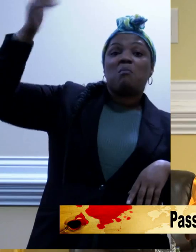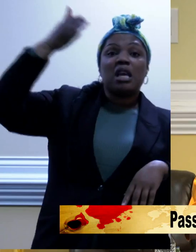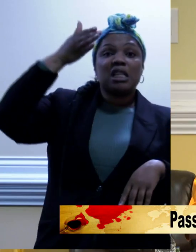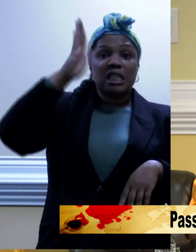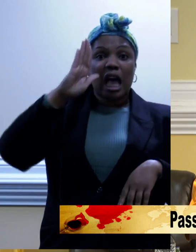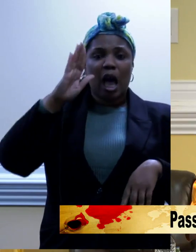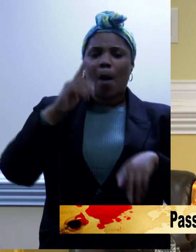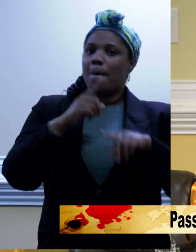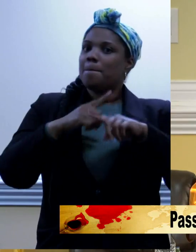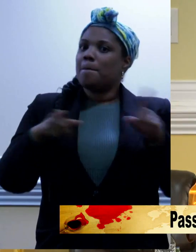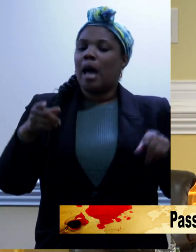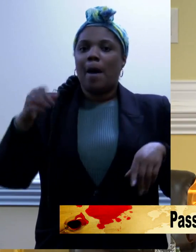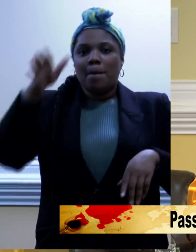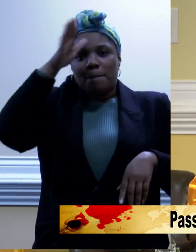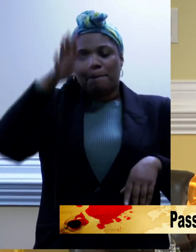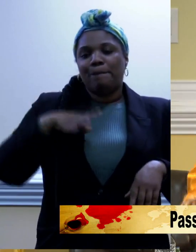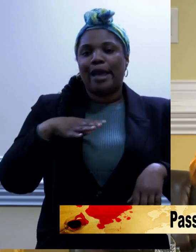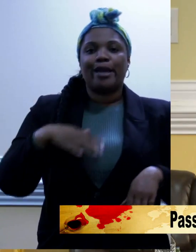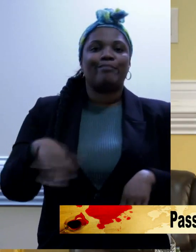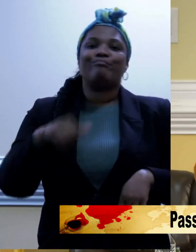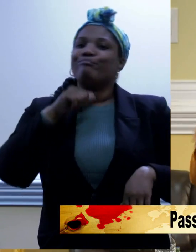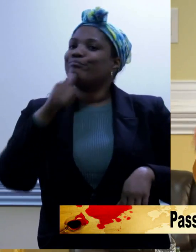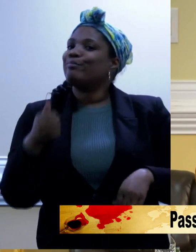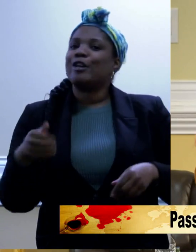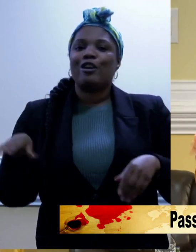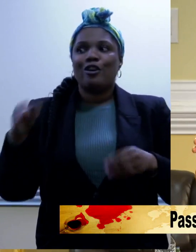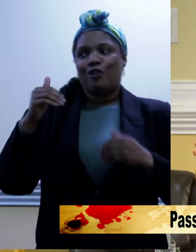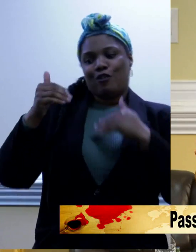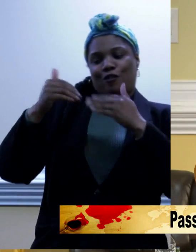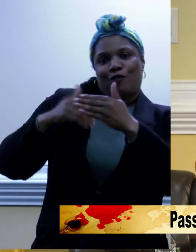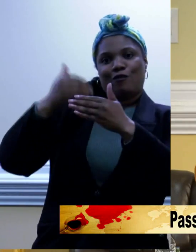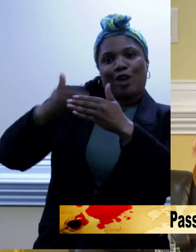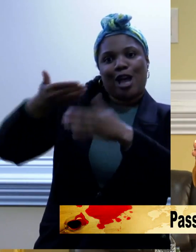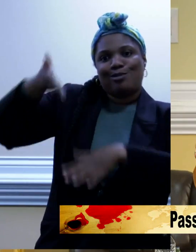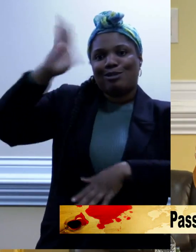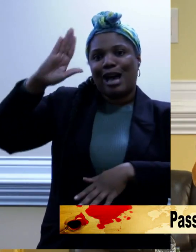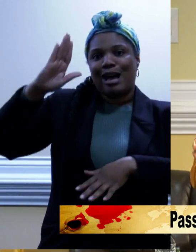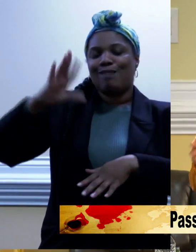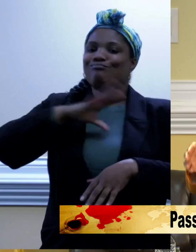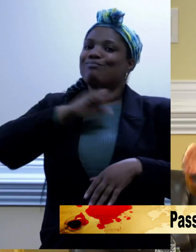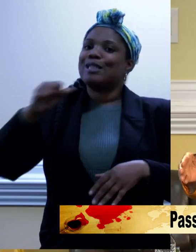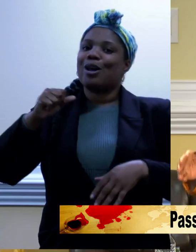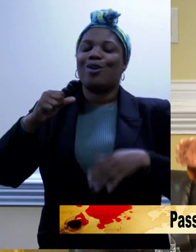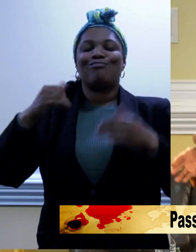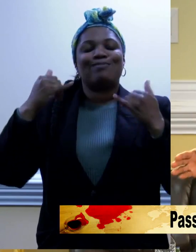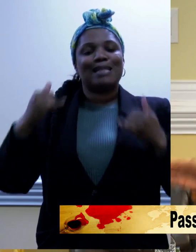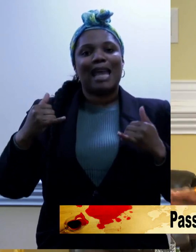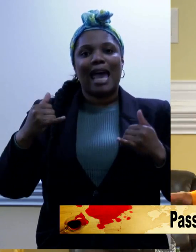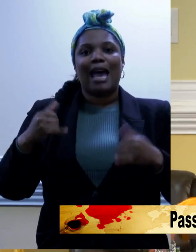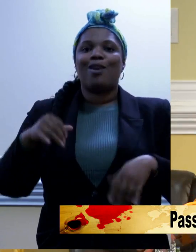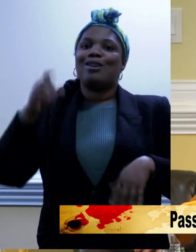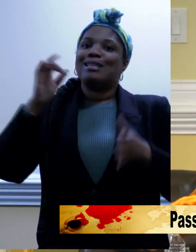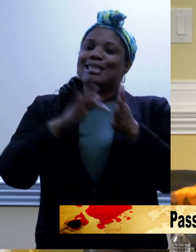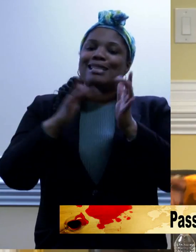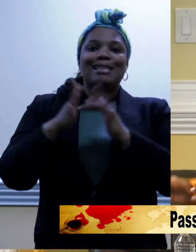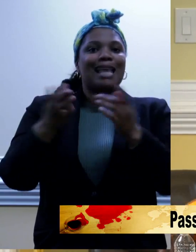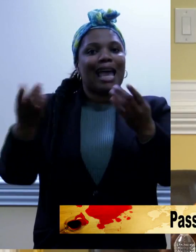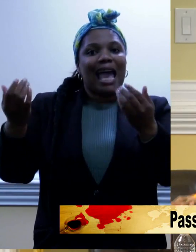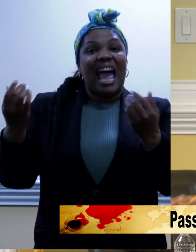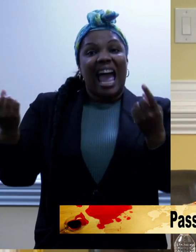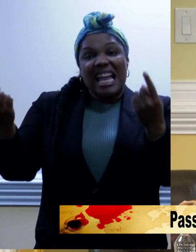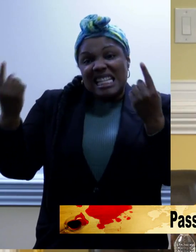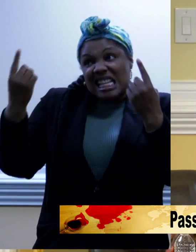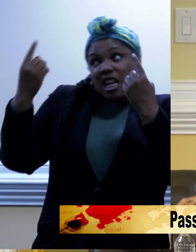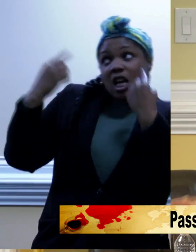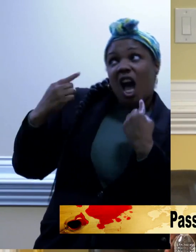And when Jesus came, it's been a salvage operation ever since. That's where the word salvation comes. You